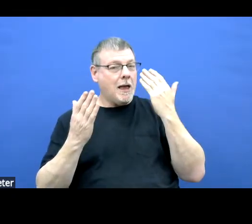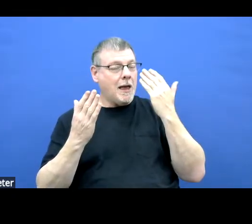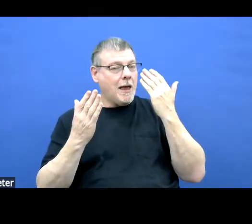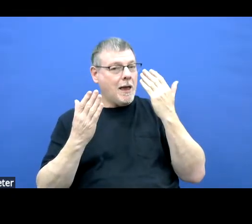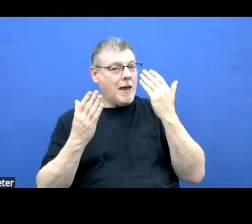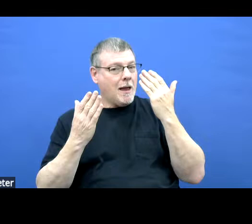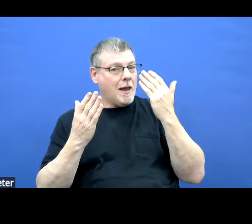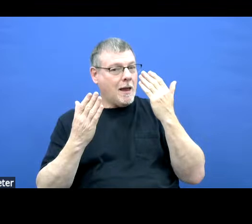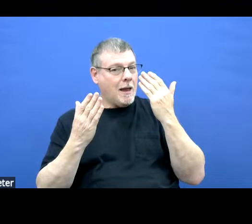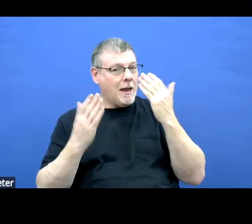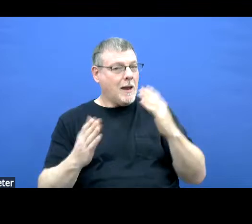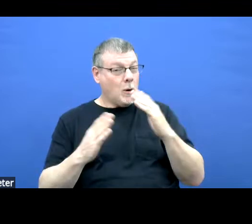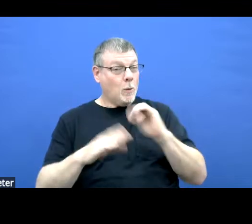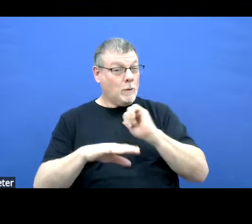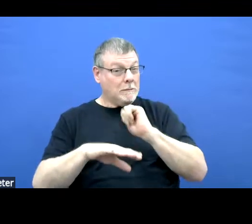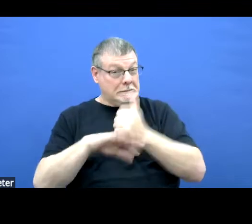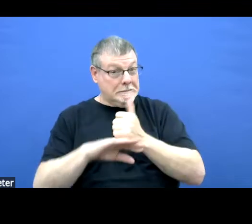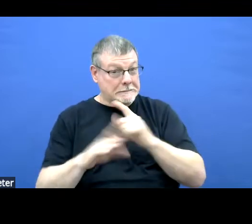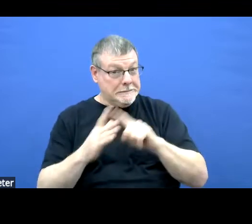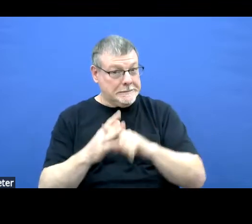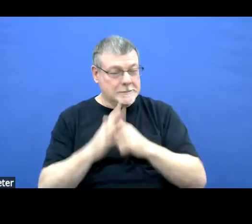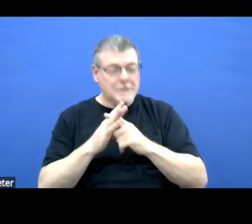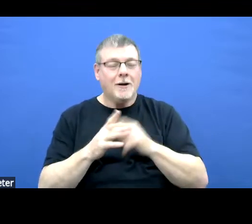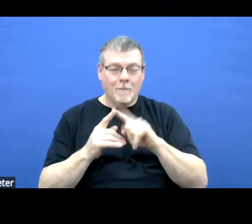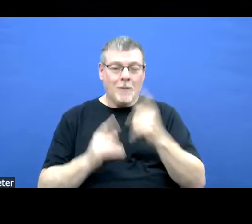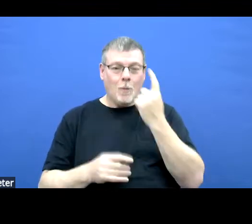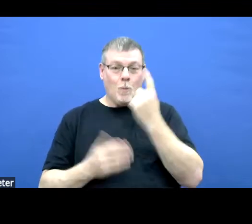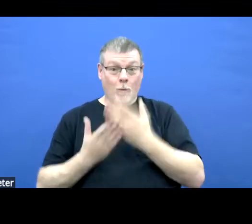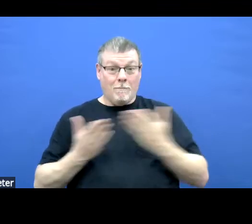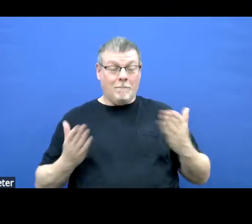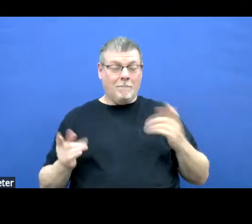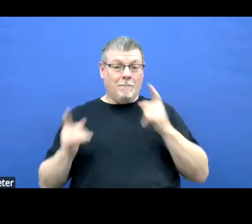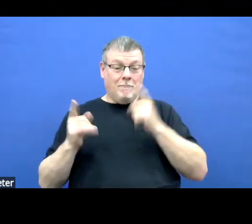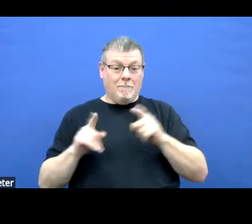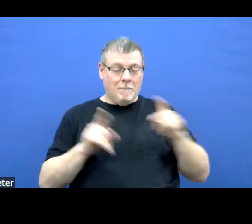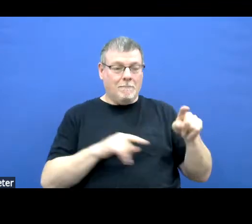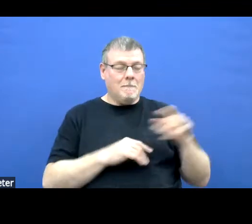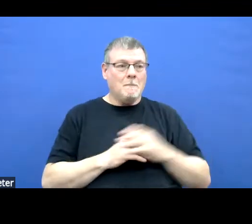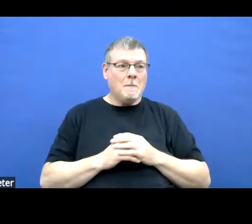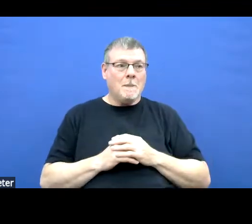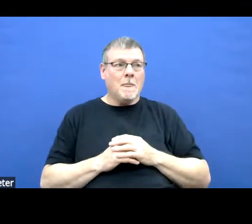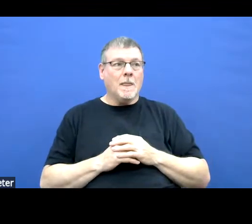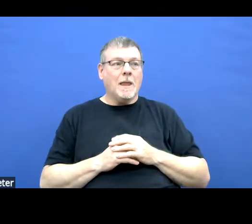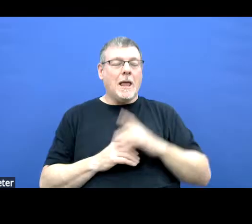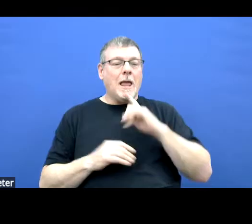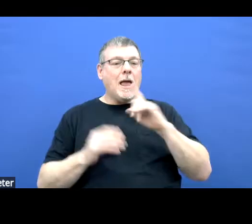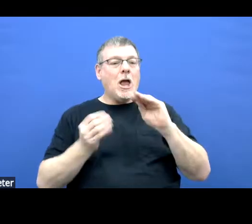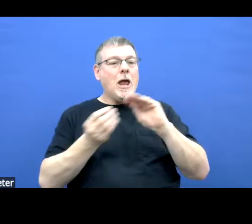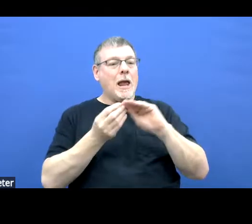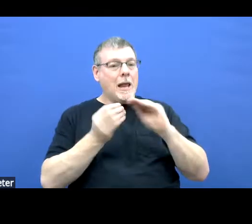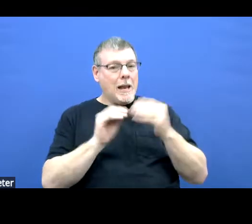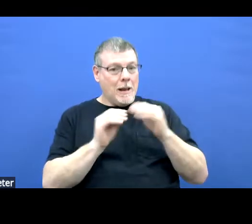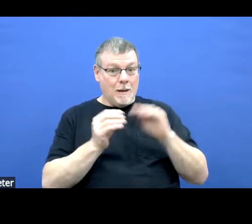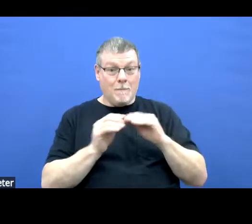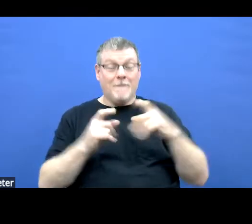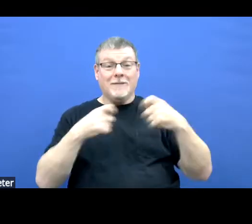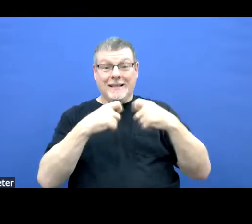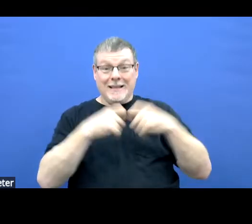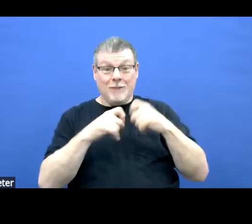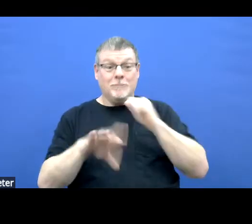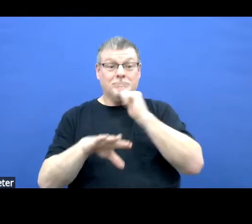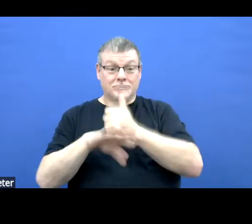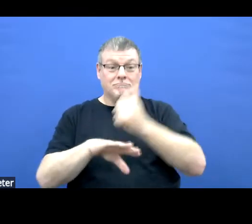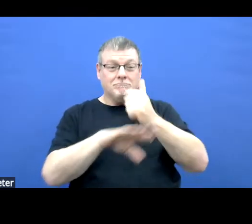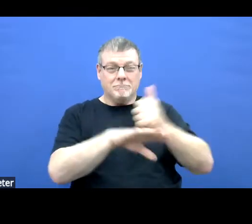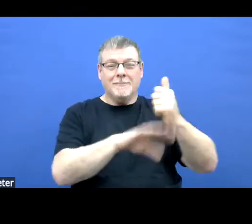much. One of the things that's been happening a lot, there's a number of utility companies that have been putting stuff